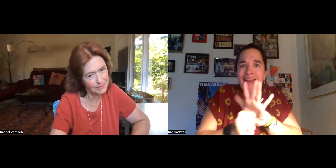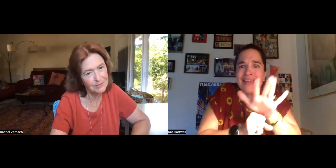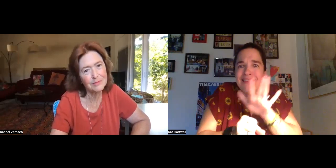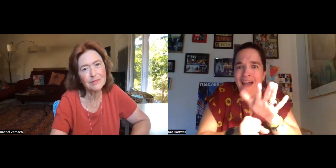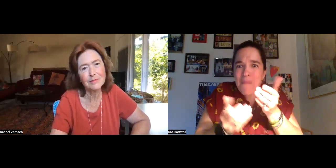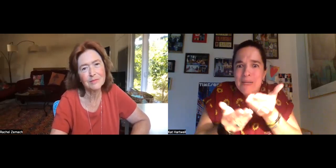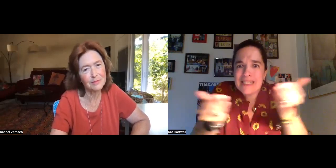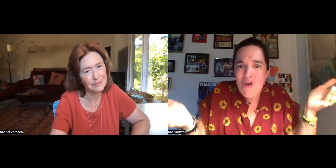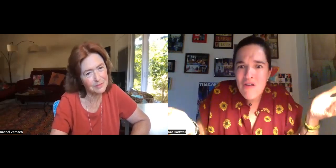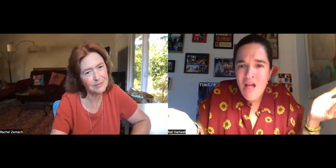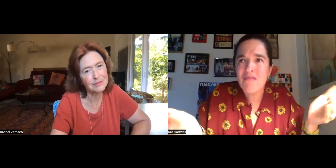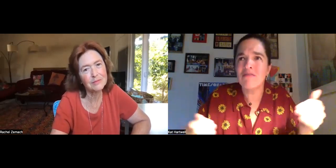not enough material?